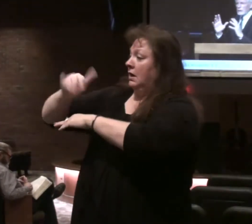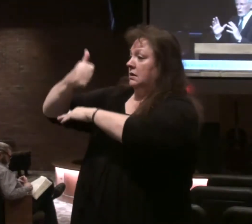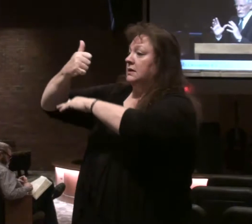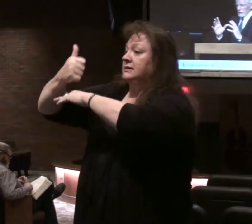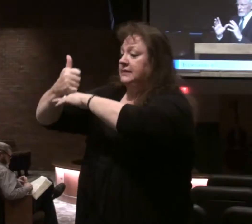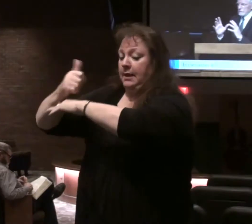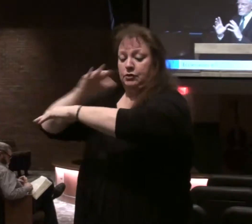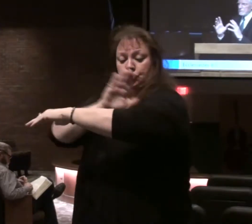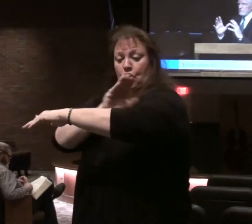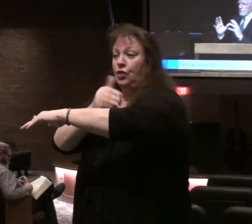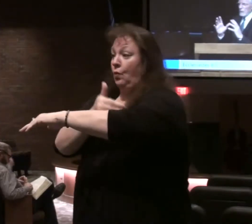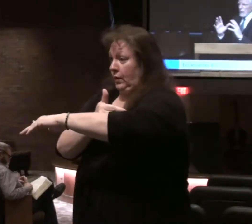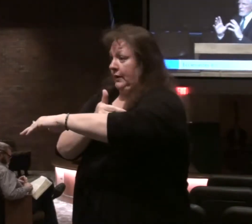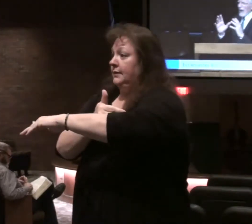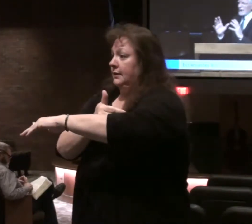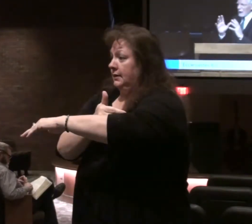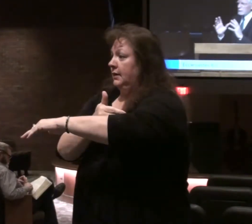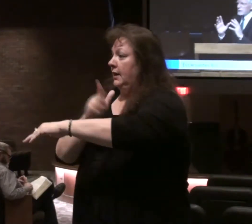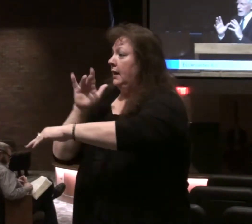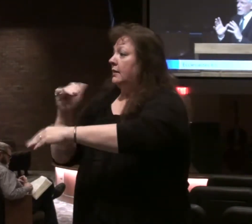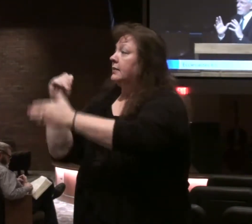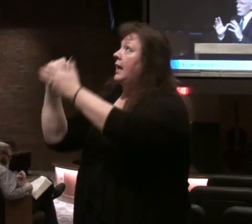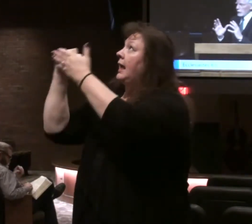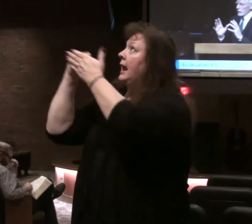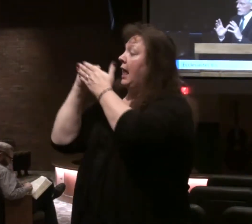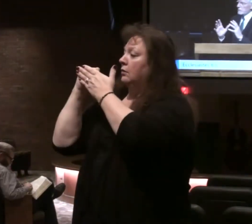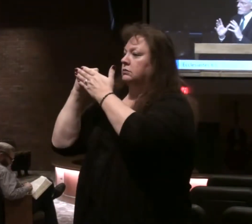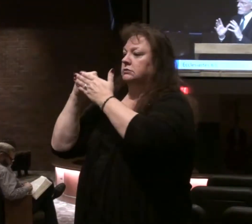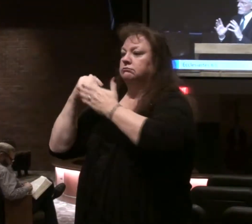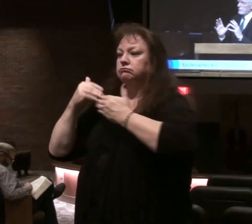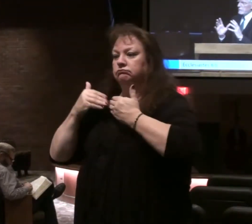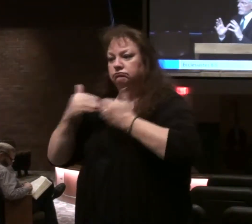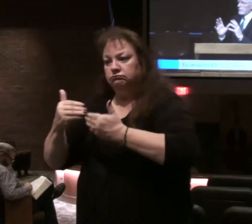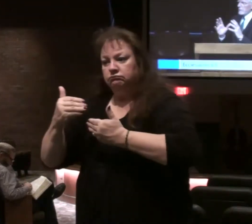established authority. And that helps keep order.